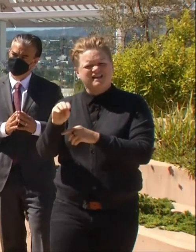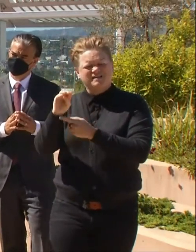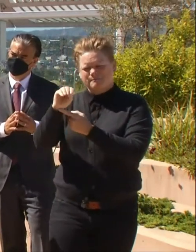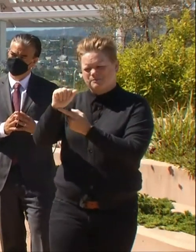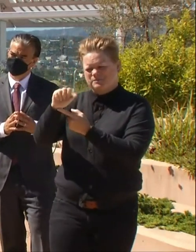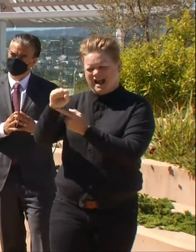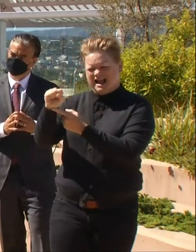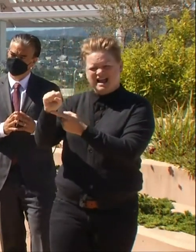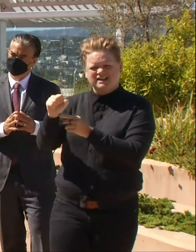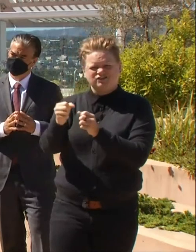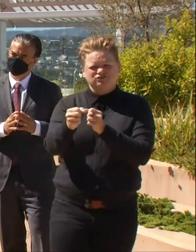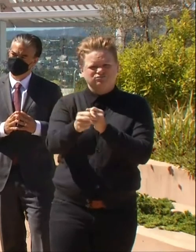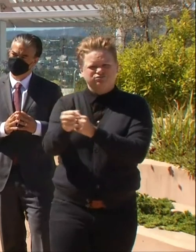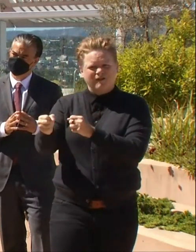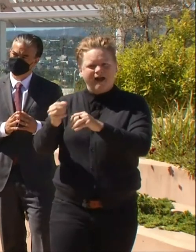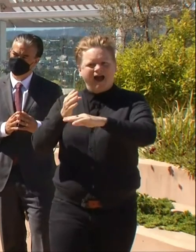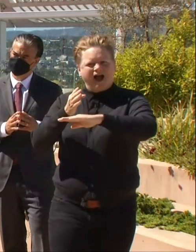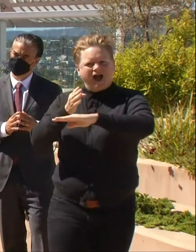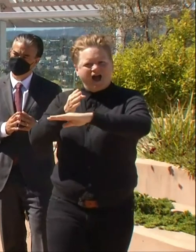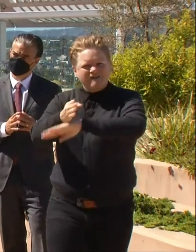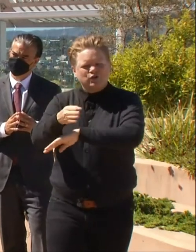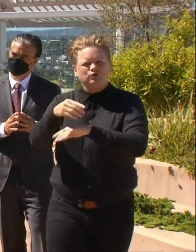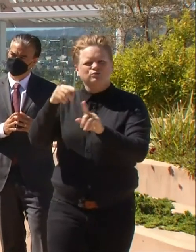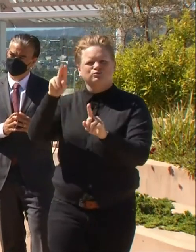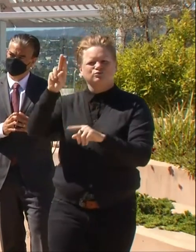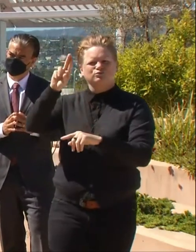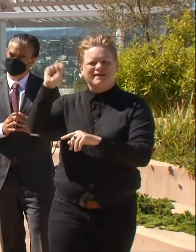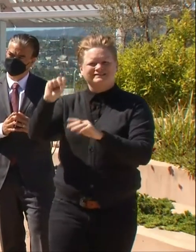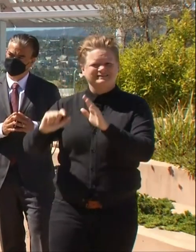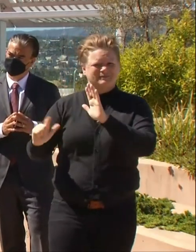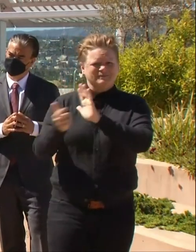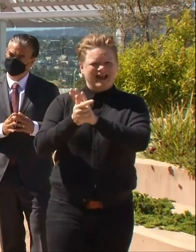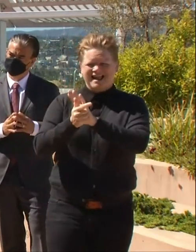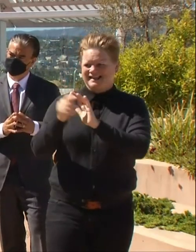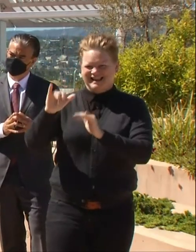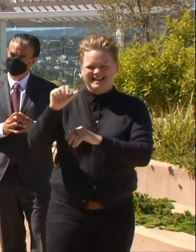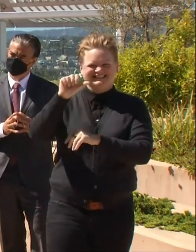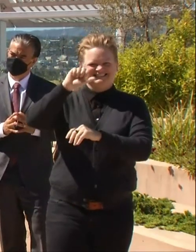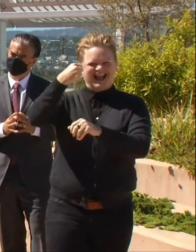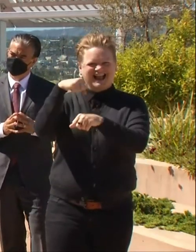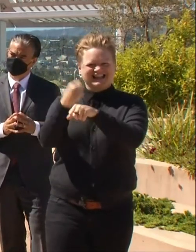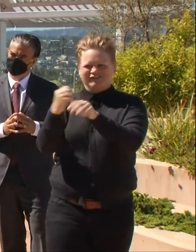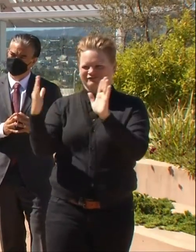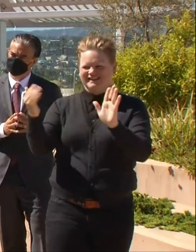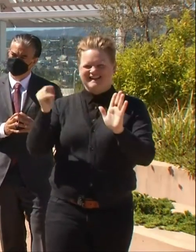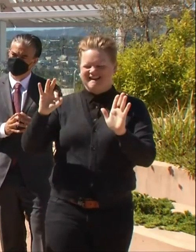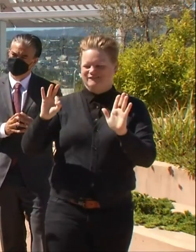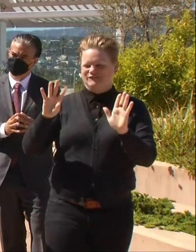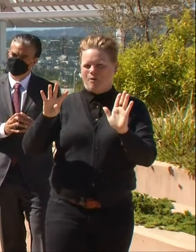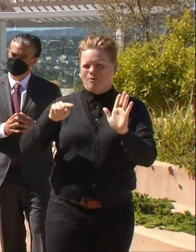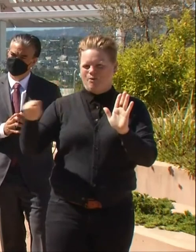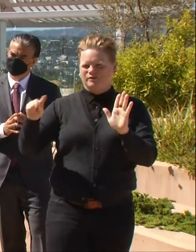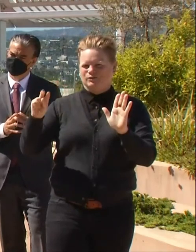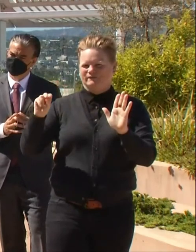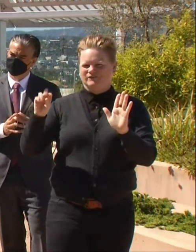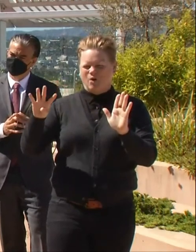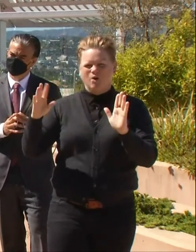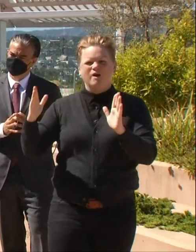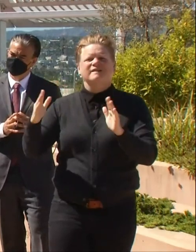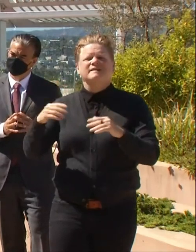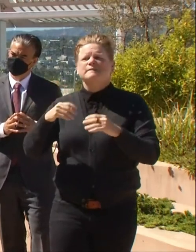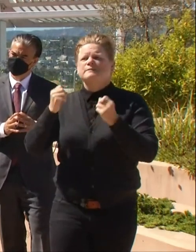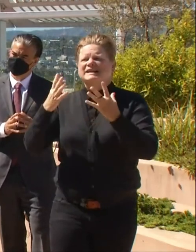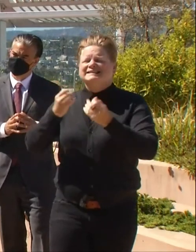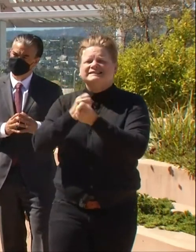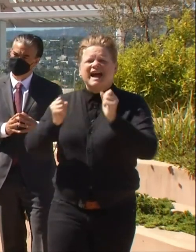weapon ban over a period of 10 years that it was in place. I do not know how many lives were saved in California from this 30-year ban, but